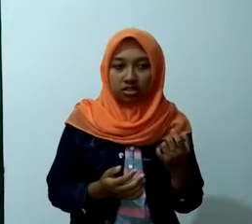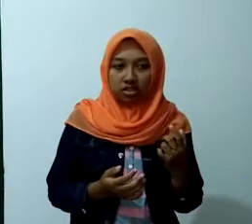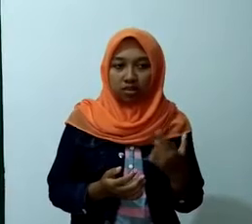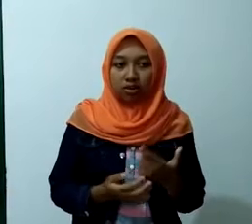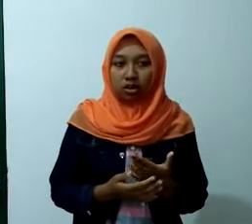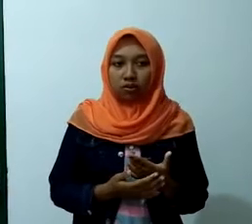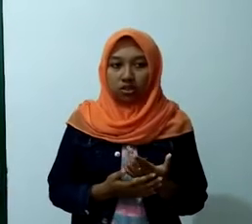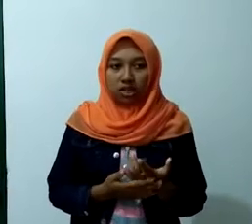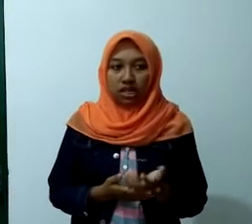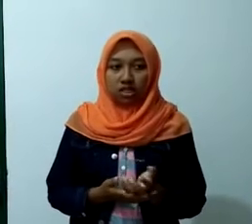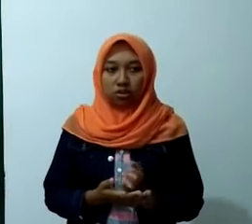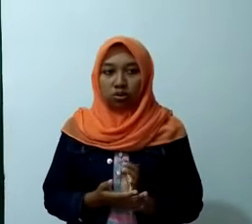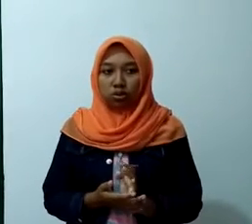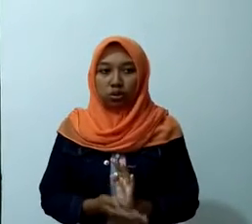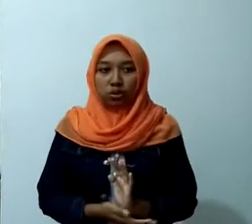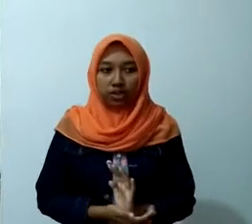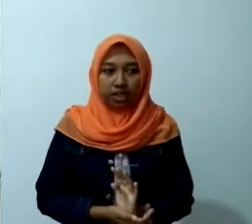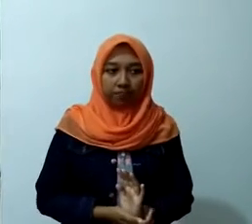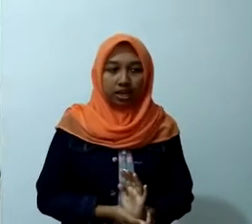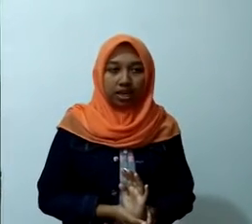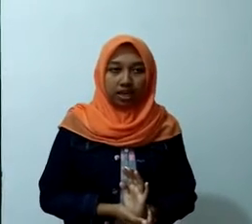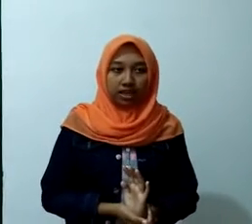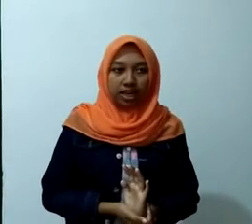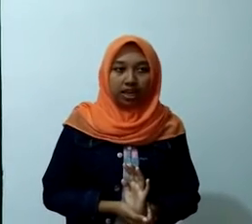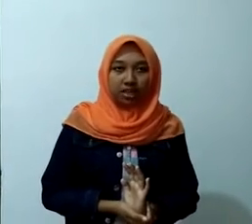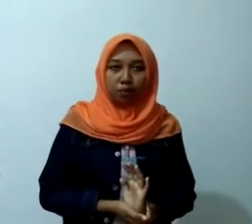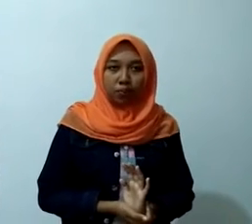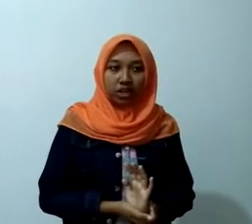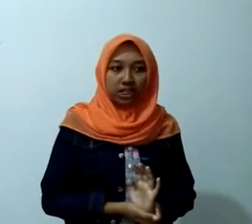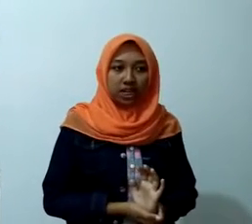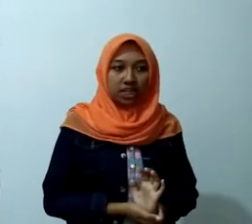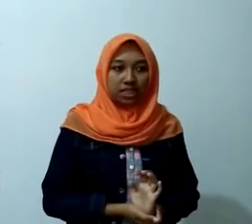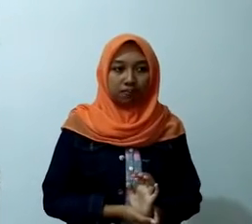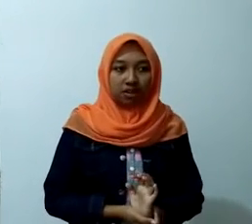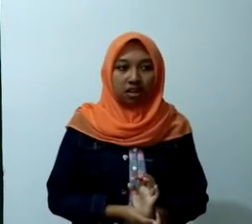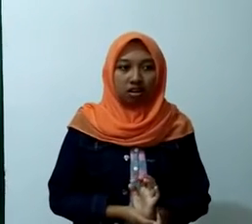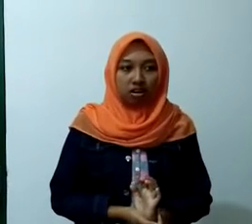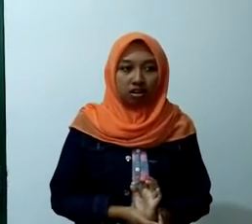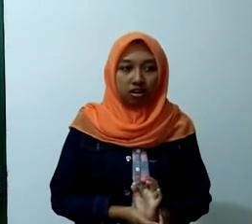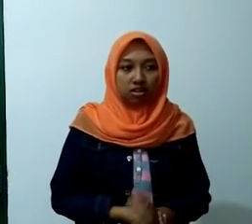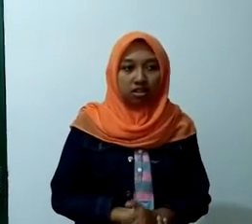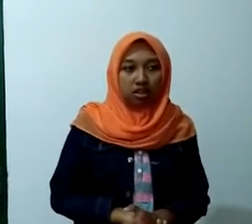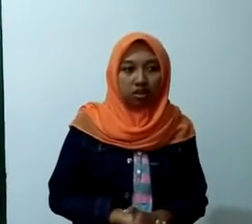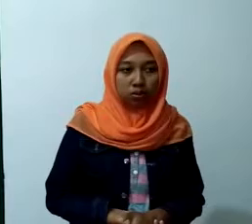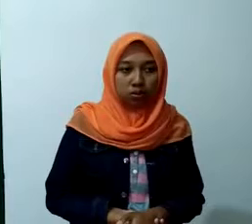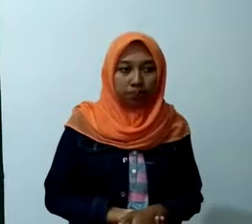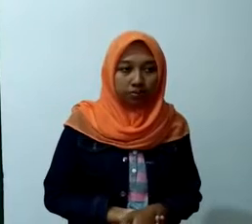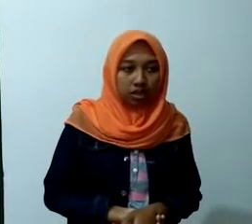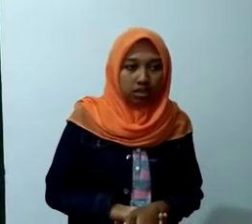in grade 7 of junior high school tutoring. And then the population ensemble. According